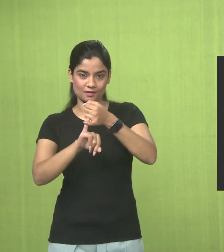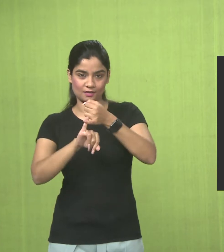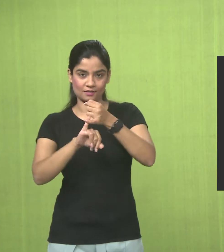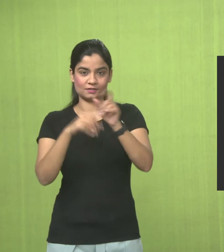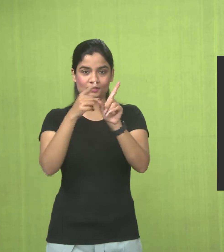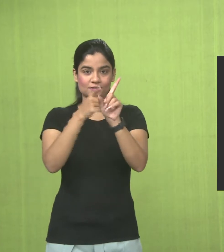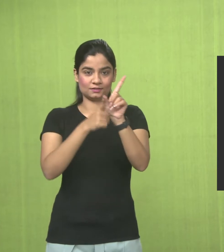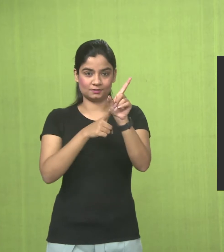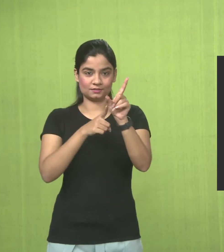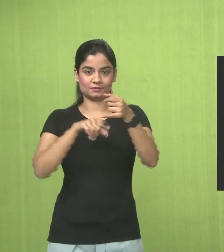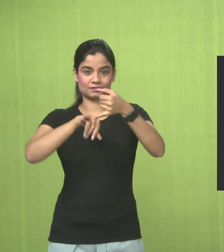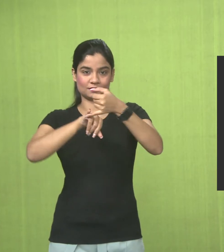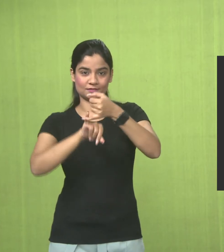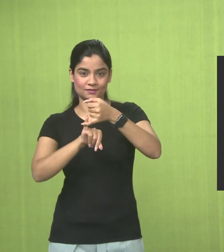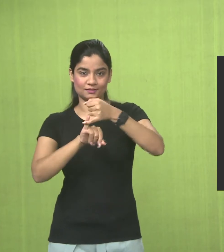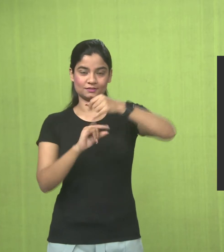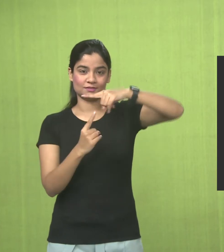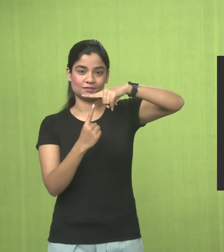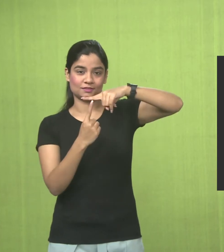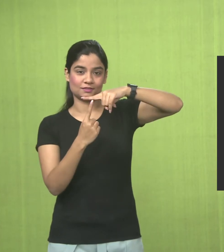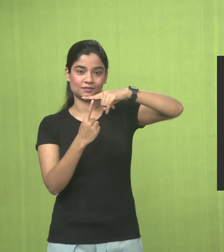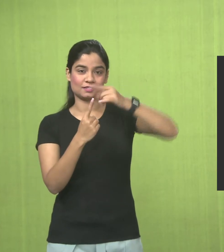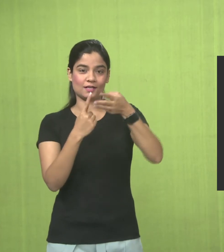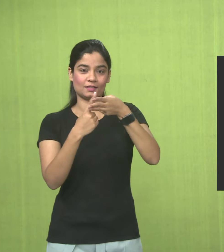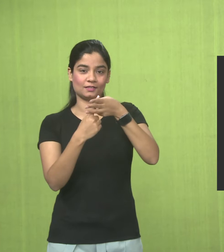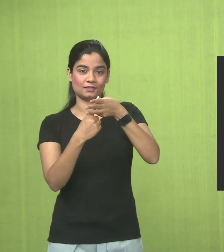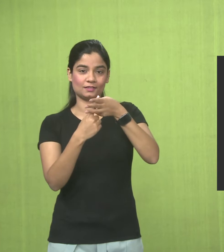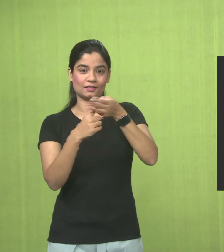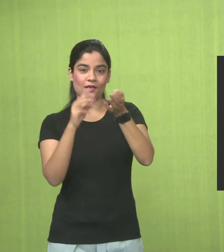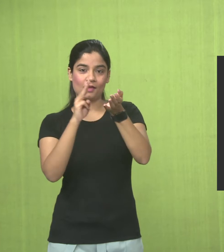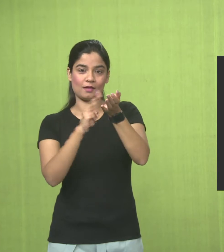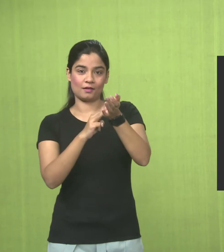Systematic. Doing according to a plan or a system.